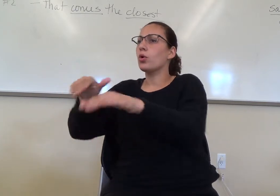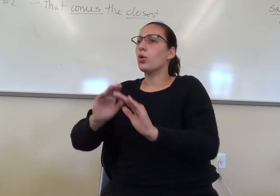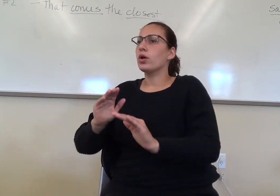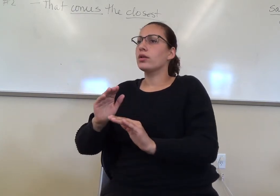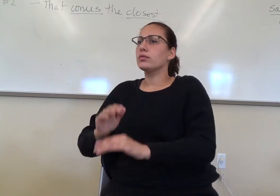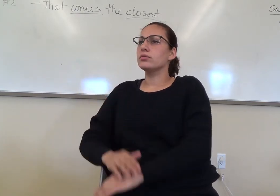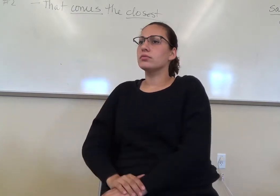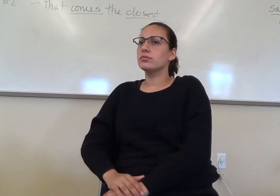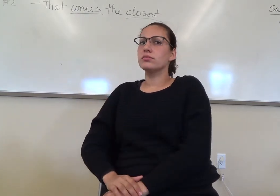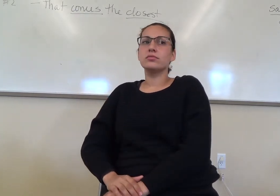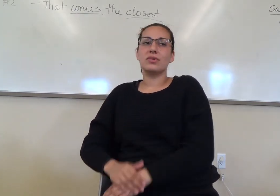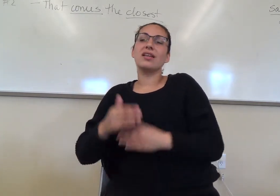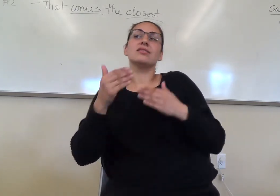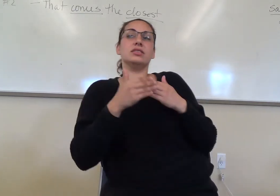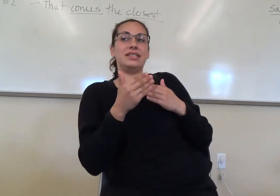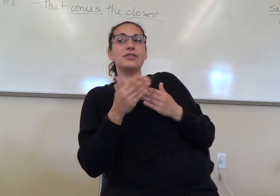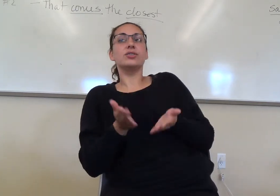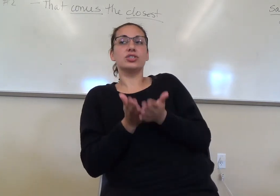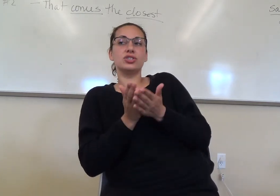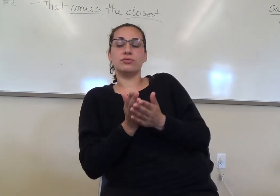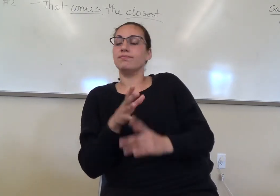Nearby. Yeah, on or nearby the Arizona.